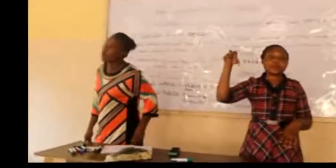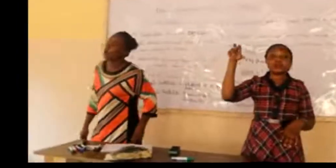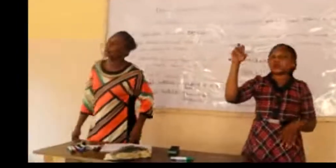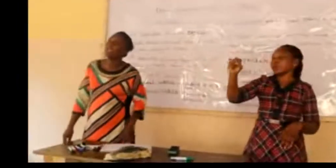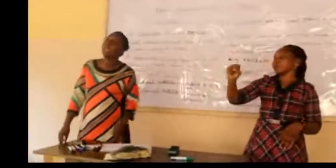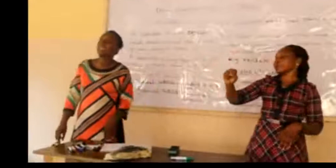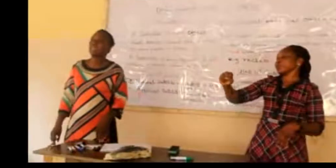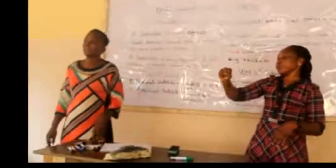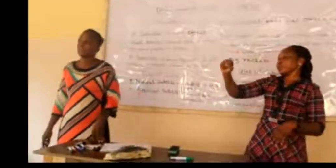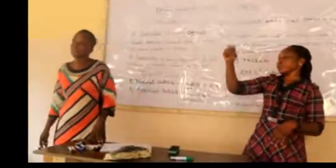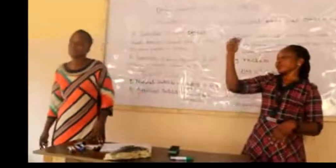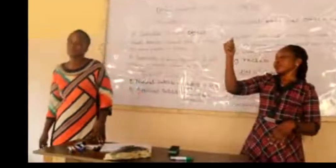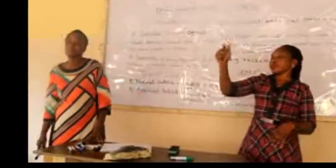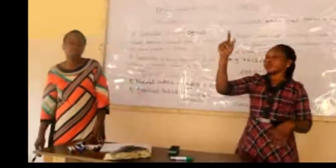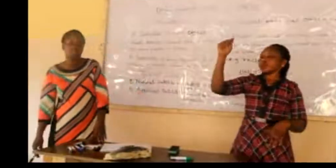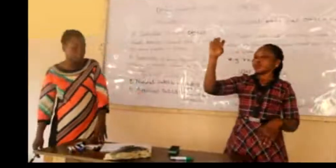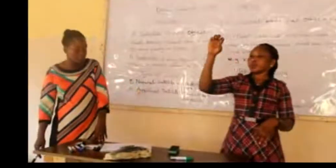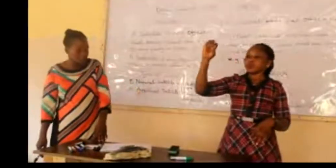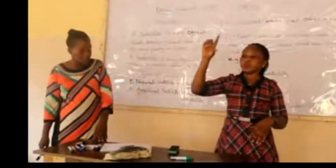be obtained.